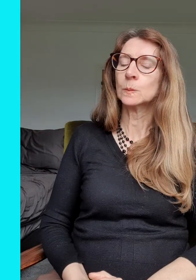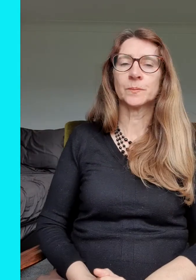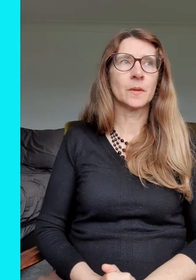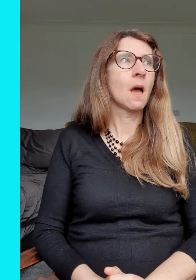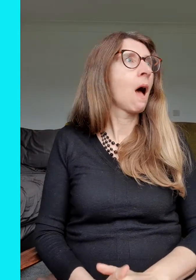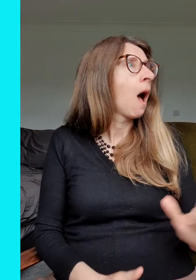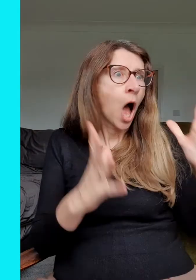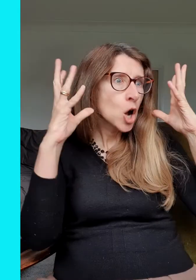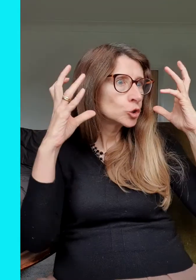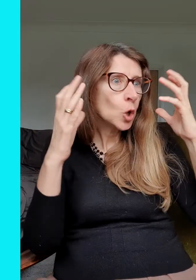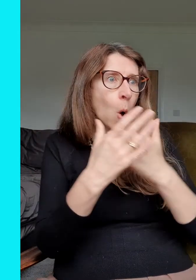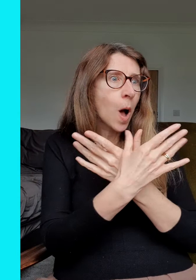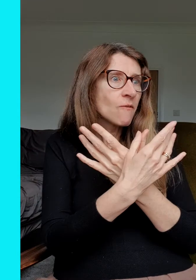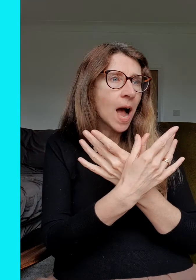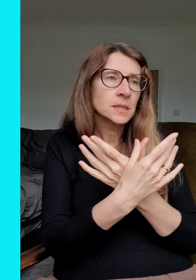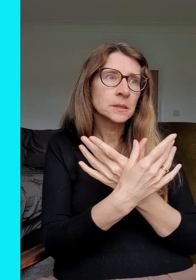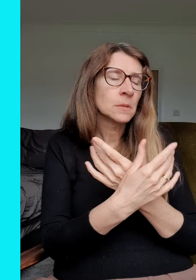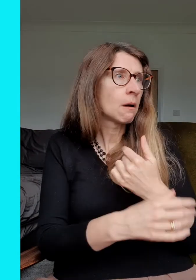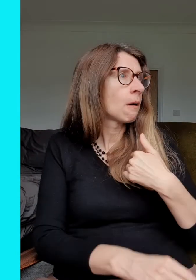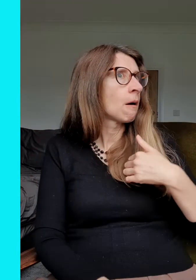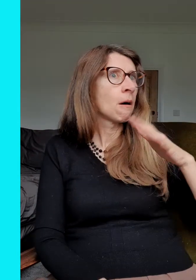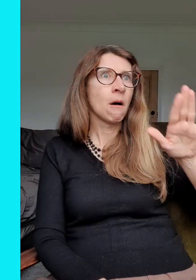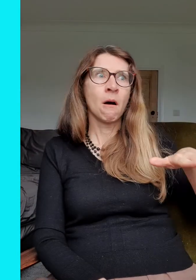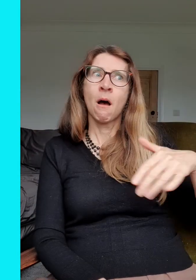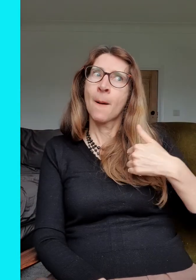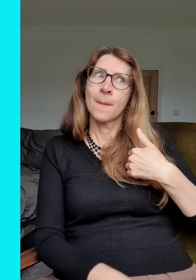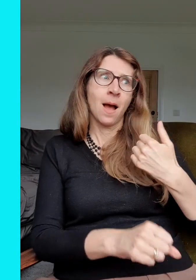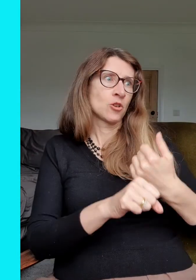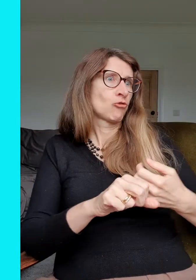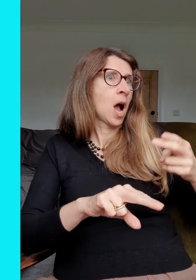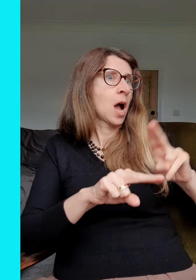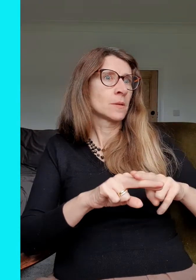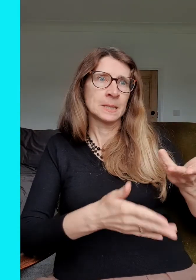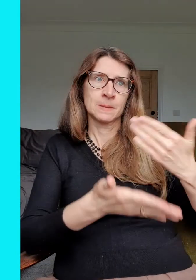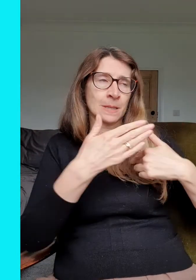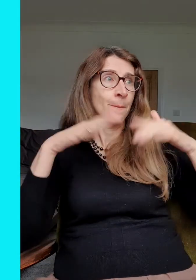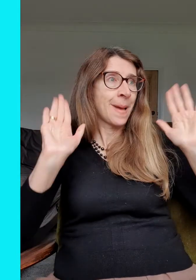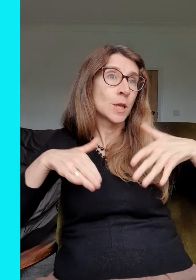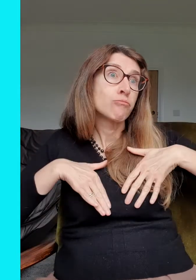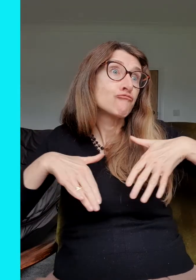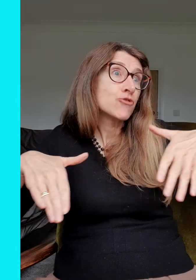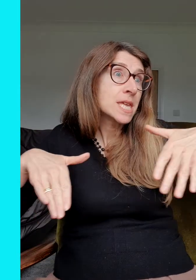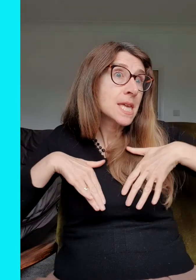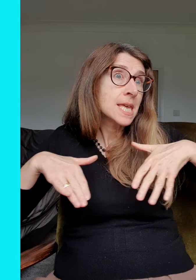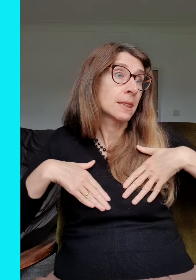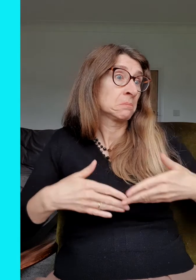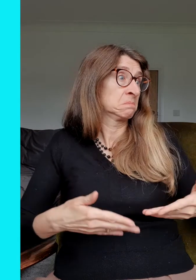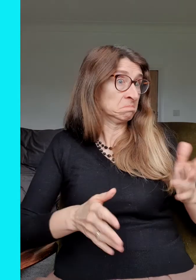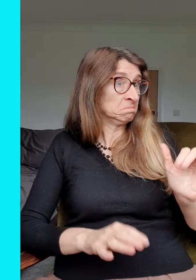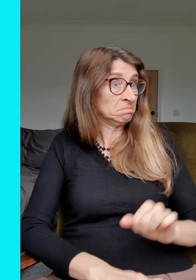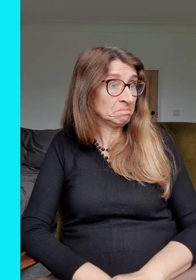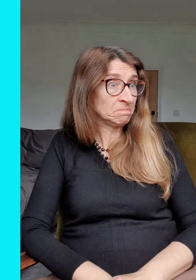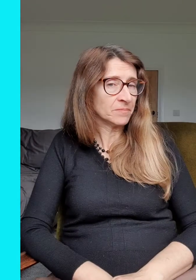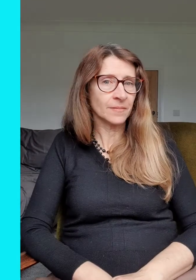Jojo. "Don't worry, Fatima," said Jojo, grabbing her hand. "All you need to do is breathe. My grandpa taught me."